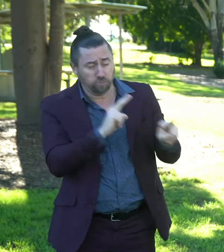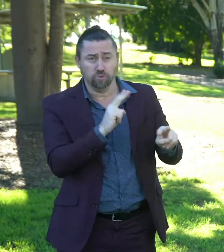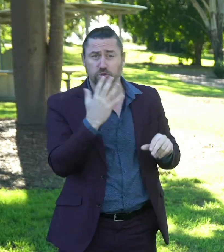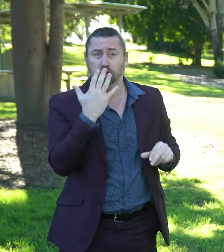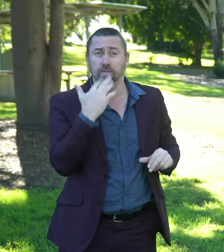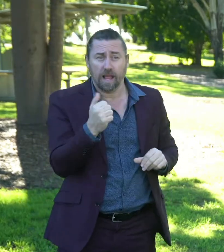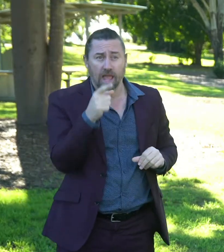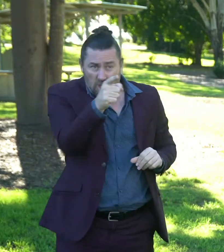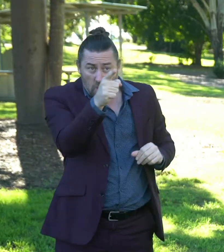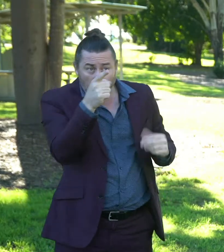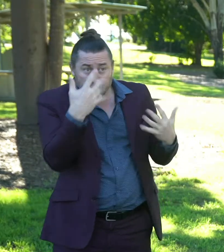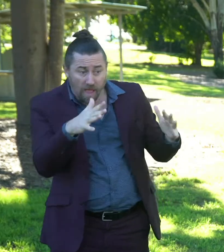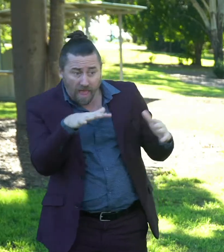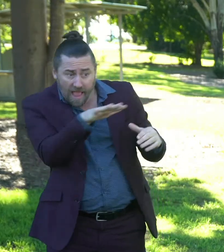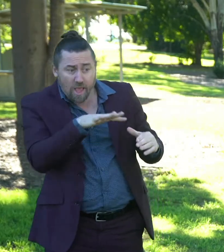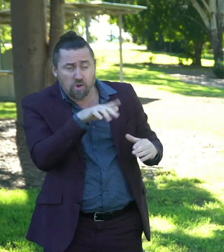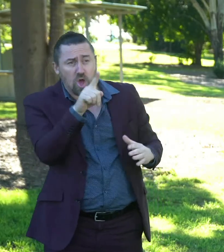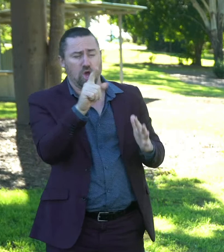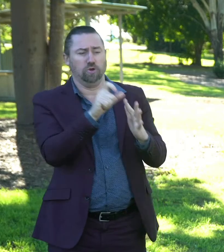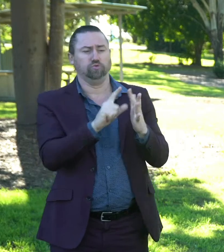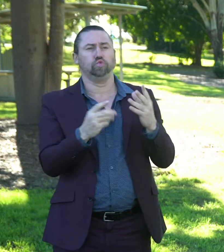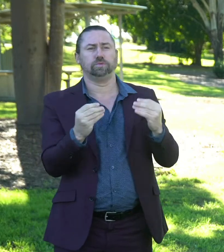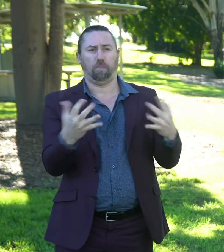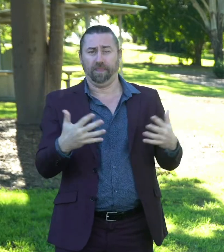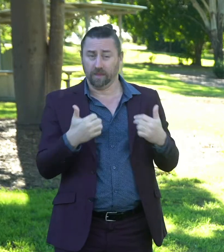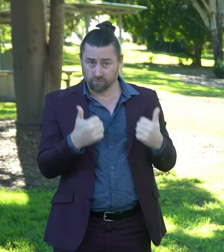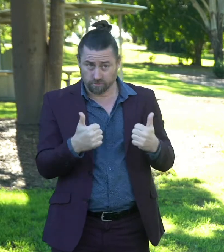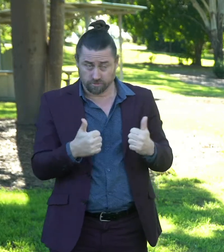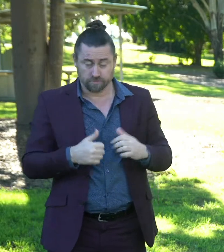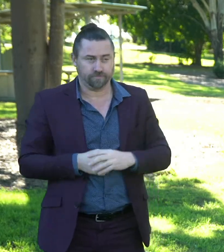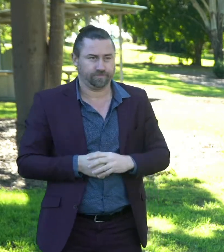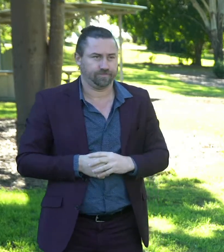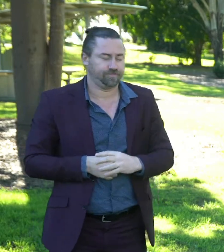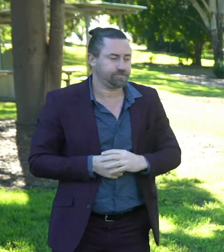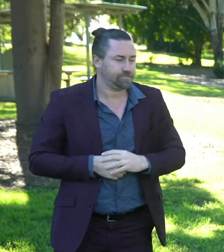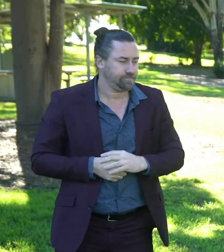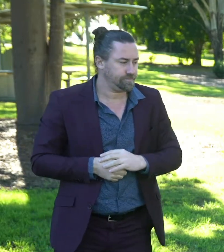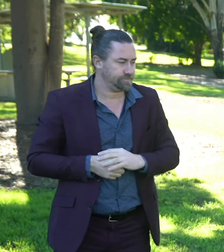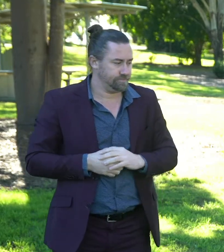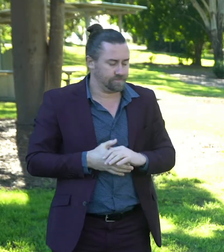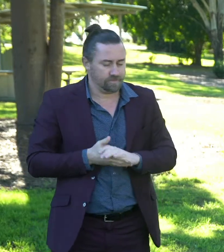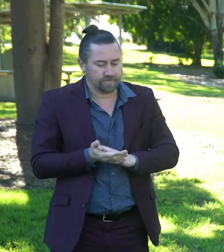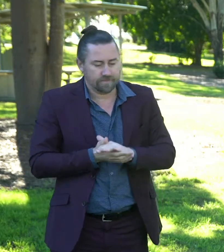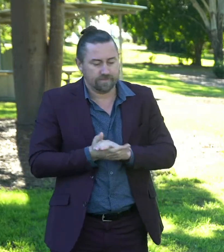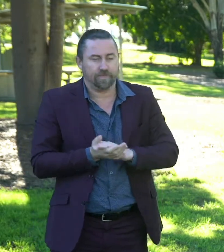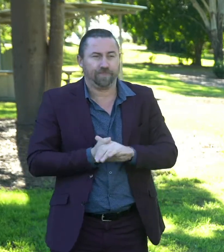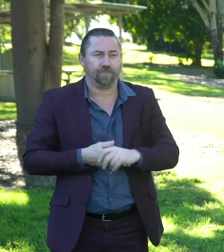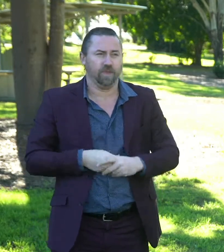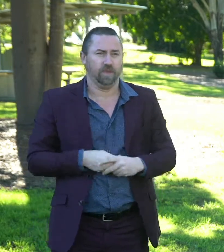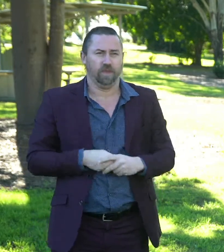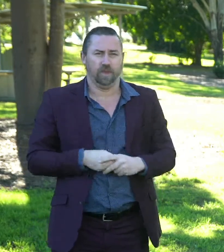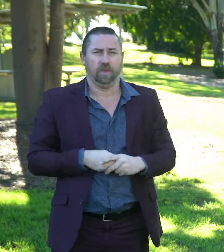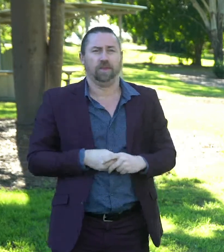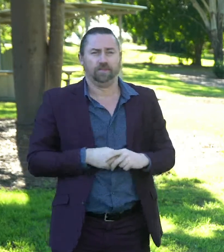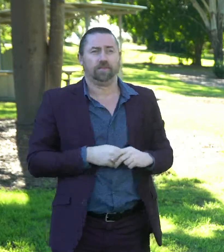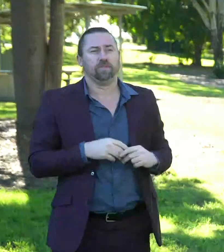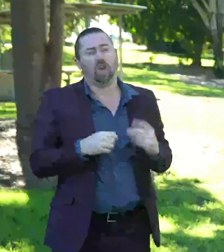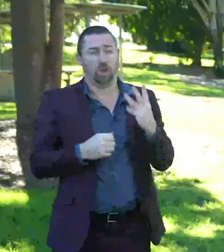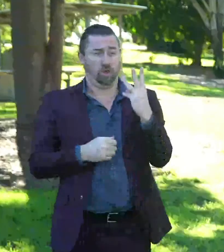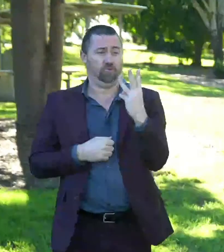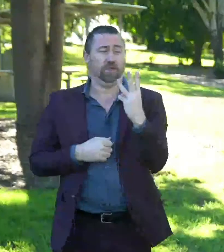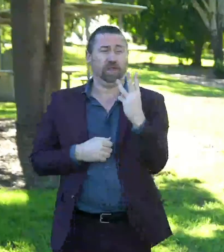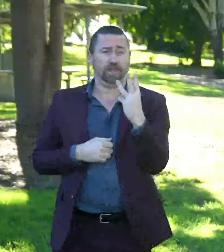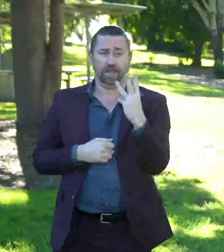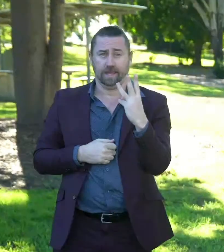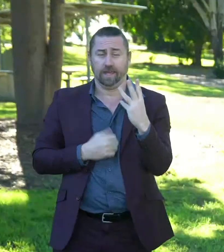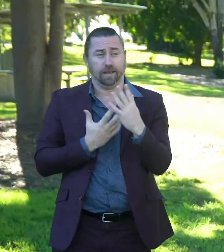found to have a positive COVID case test. Thanks, Dr. Young. So 3 new cases